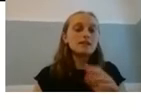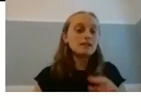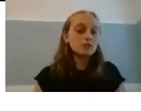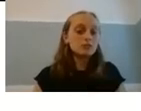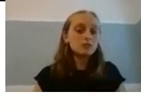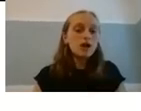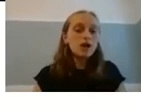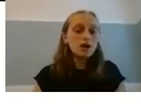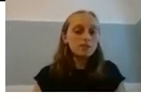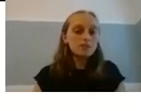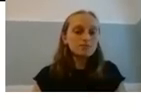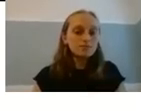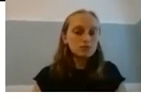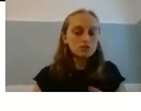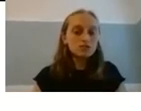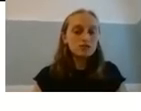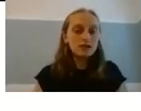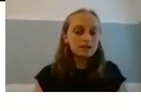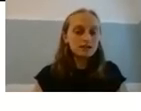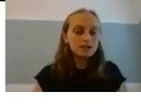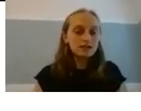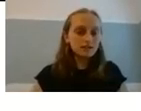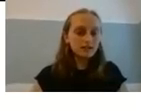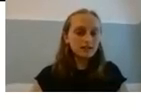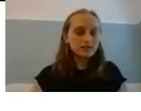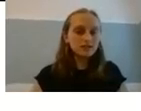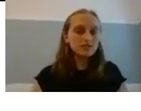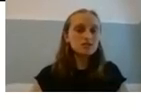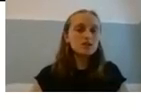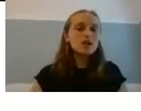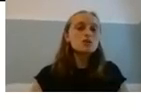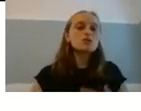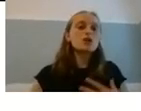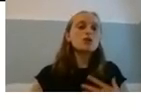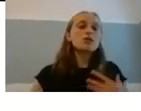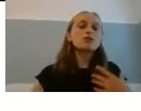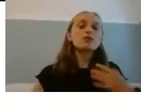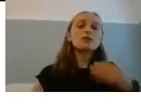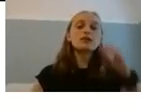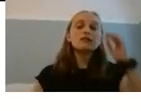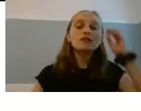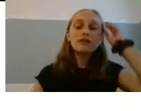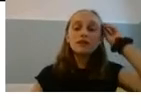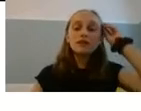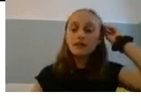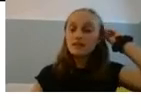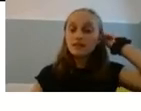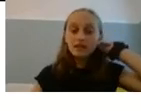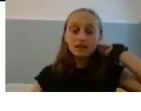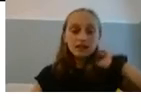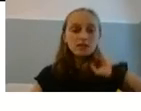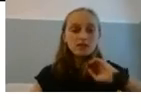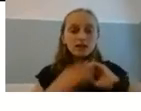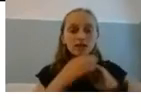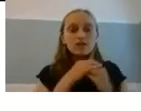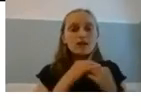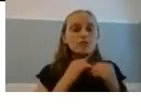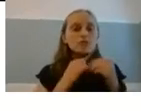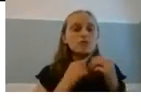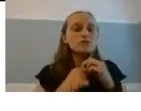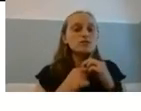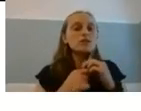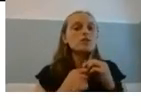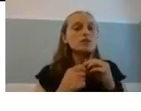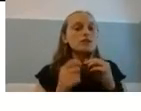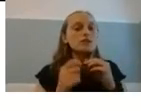and they do um just see it as something that is bigger than themselves so if you look at the event in 1988 when Gallaudet at